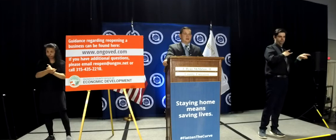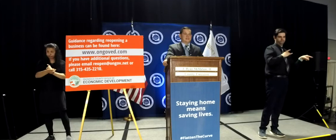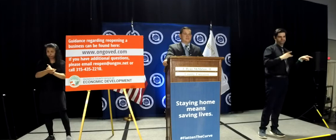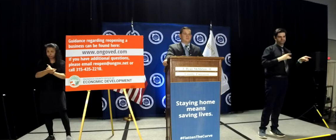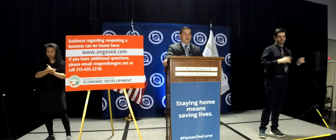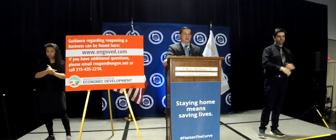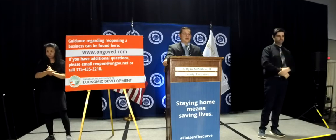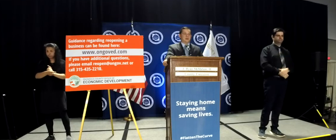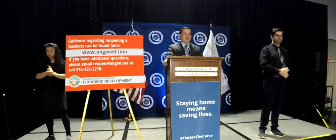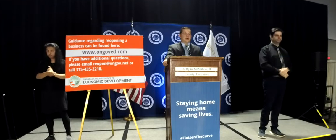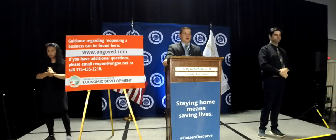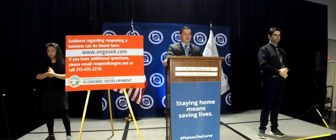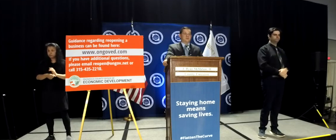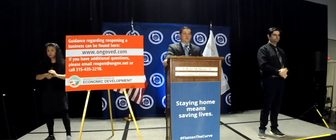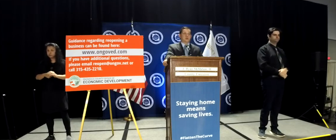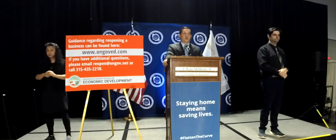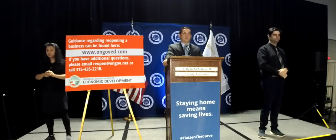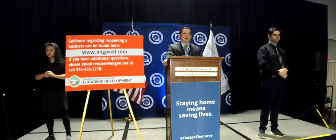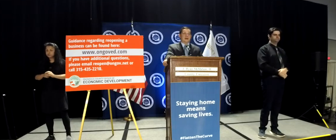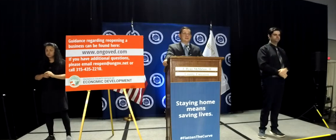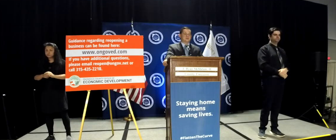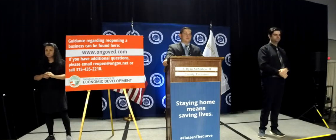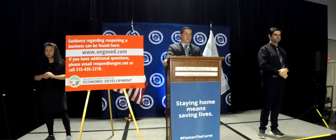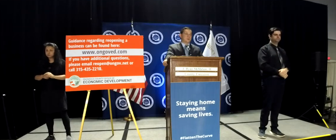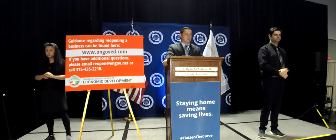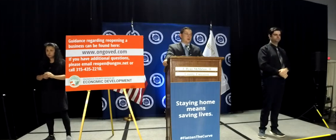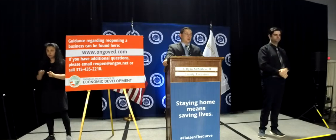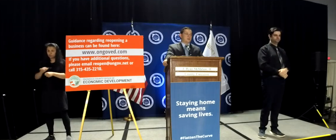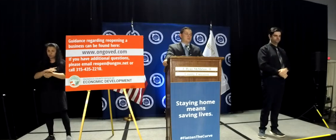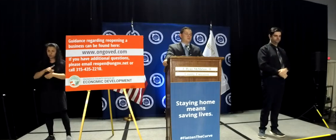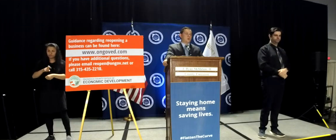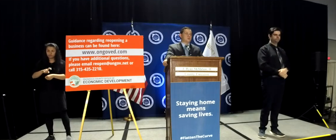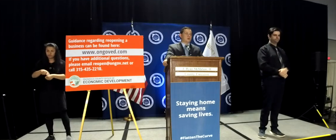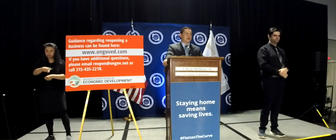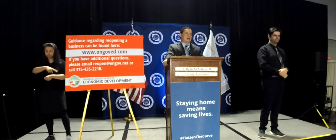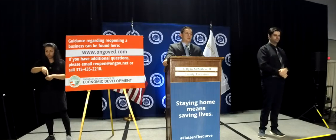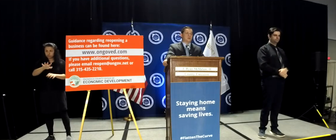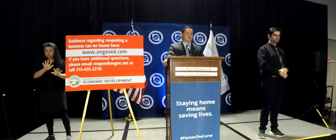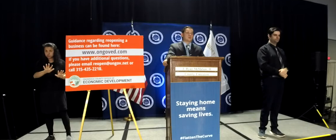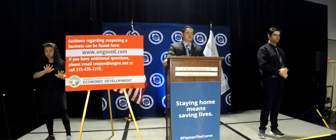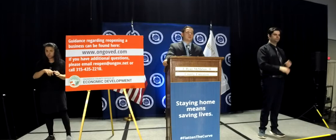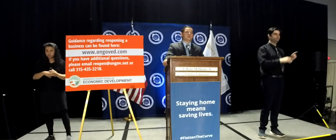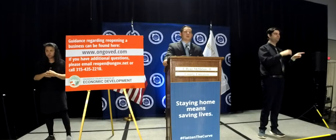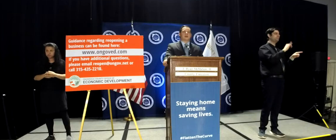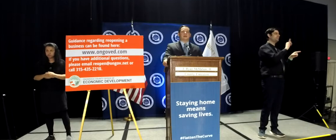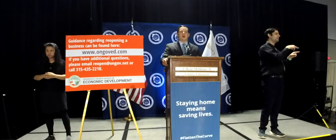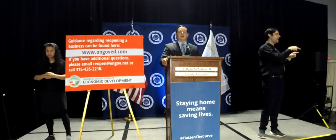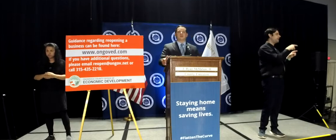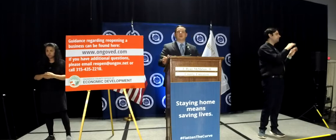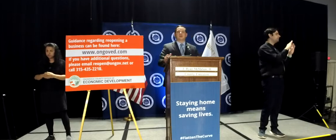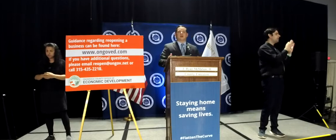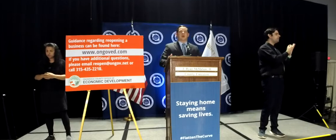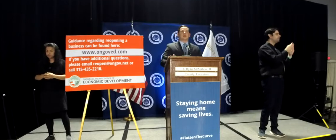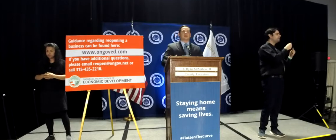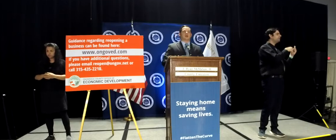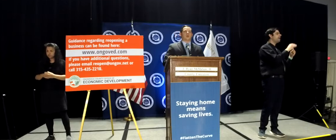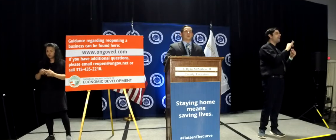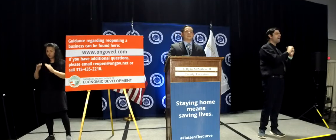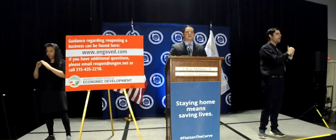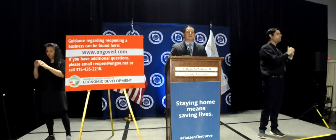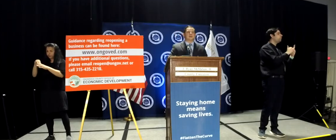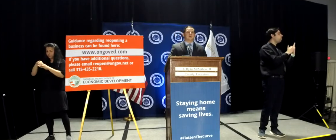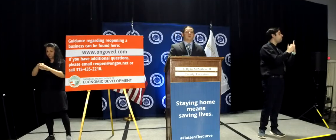get classified as being COVID positive. These folks are not a risk to the community at large. They're already